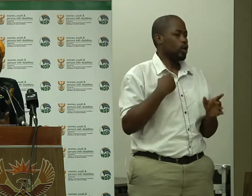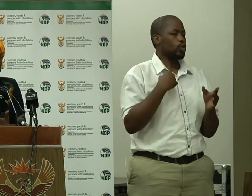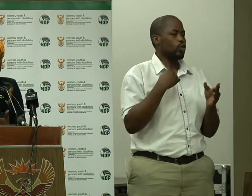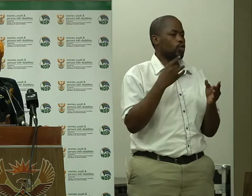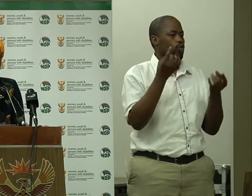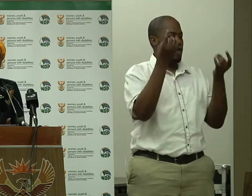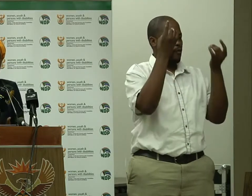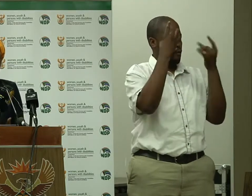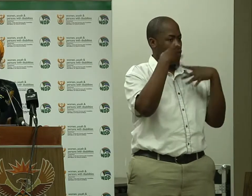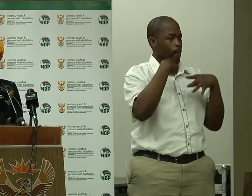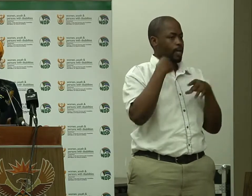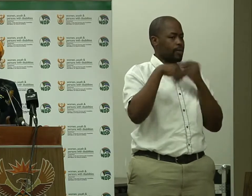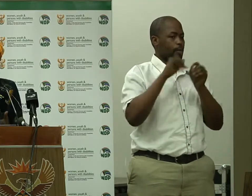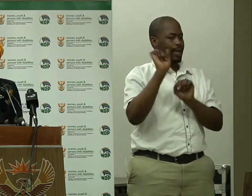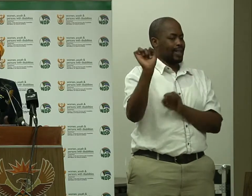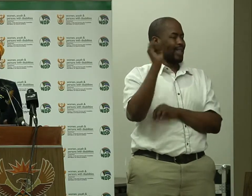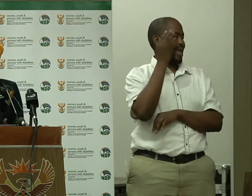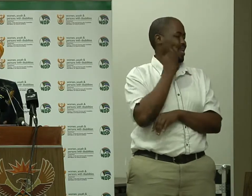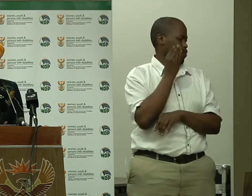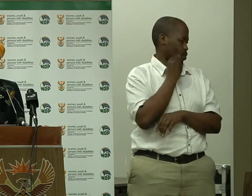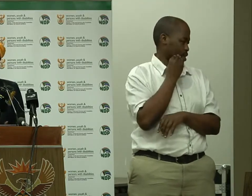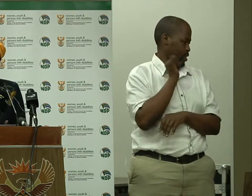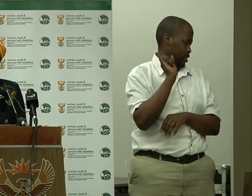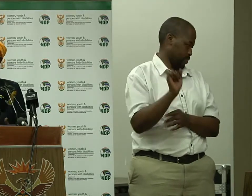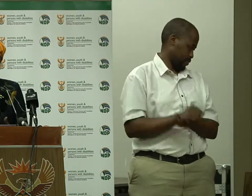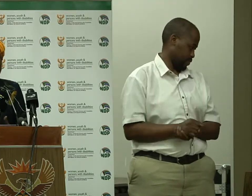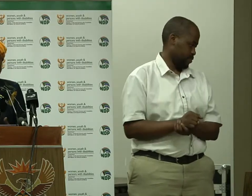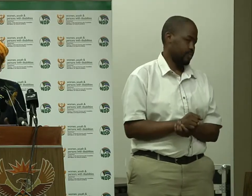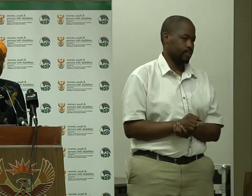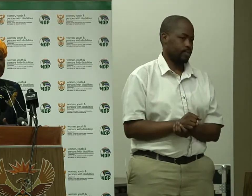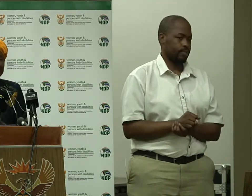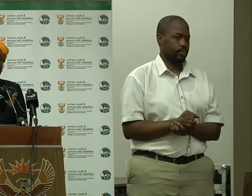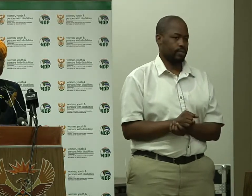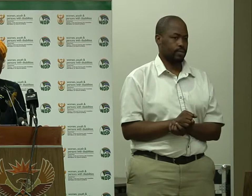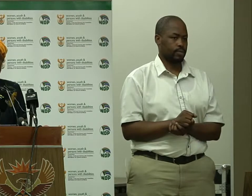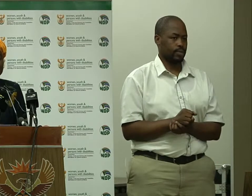their experiences of COVID-19,